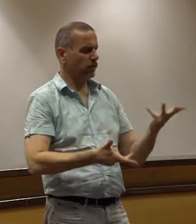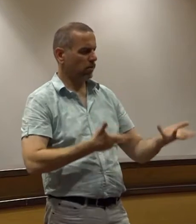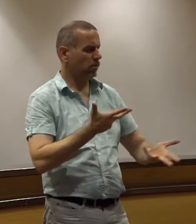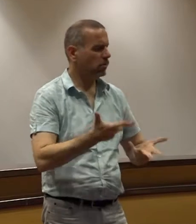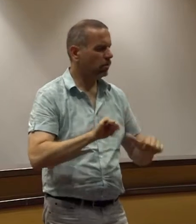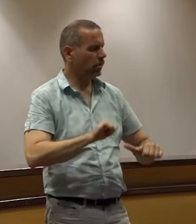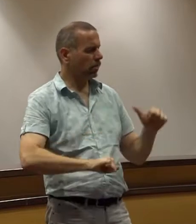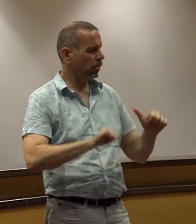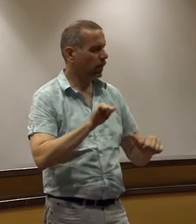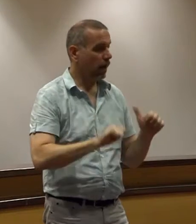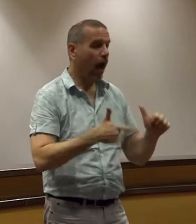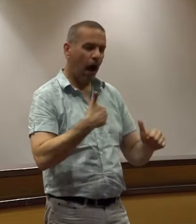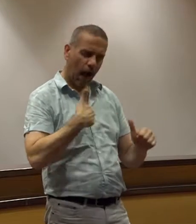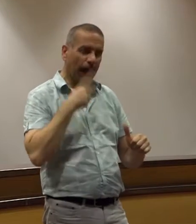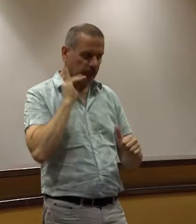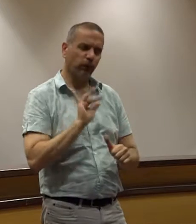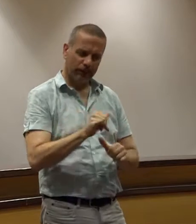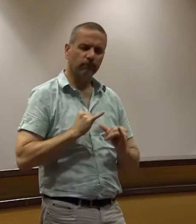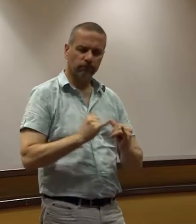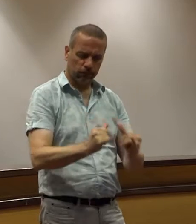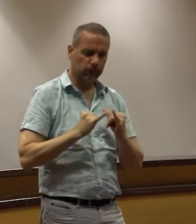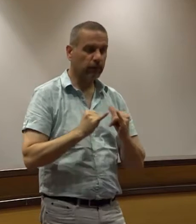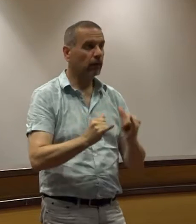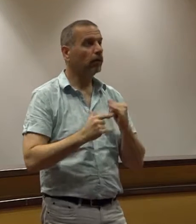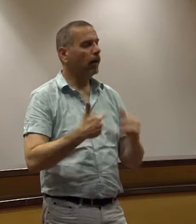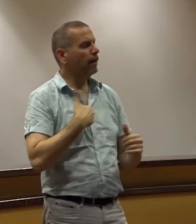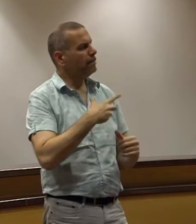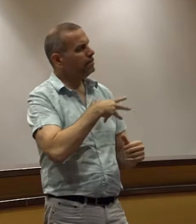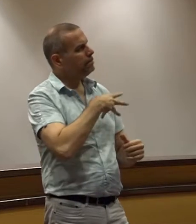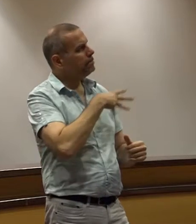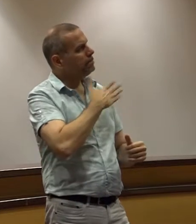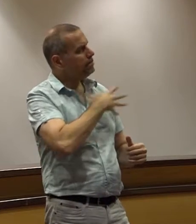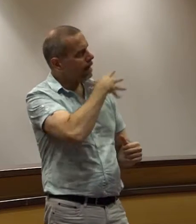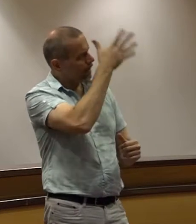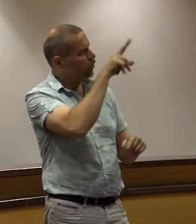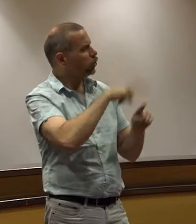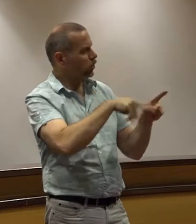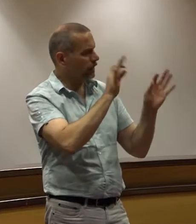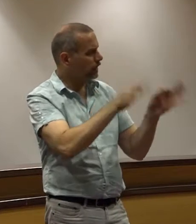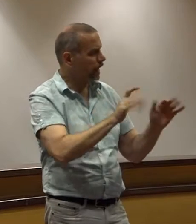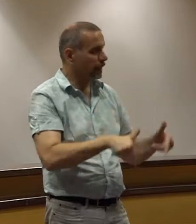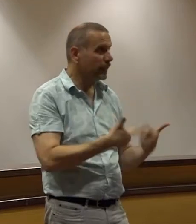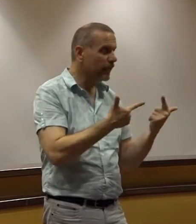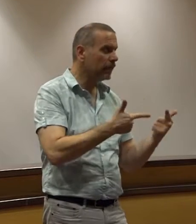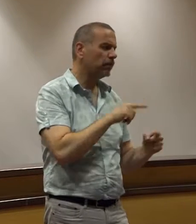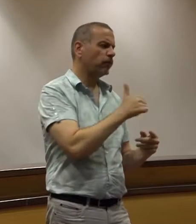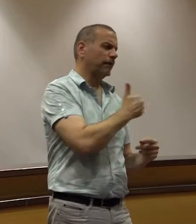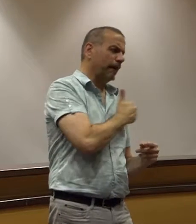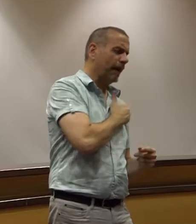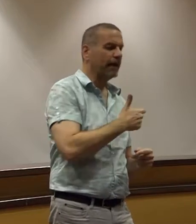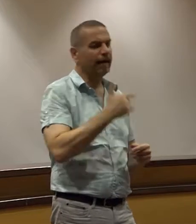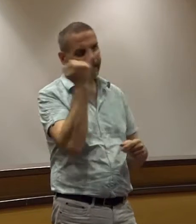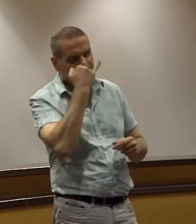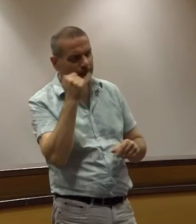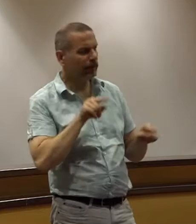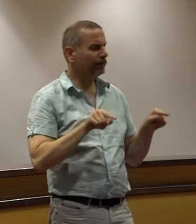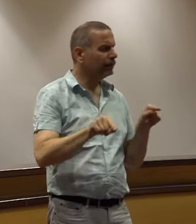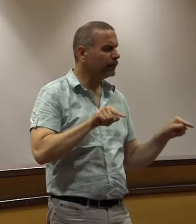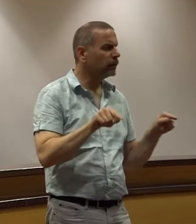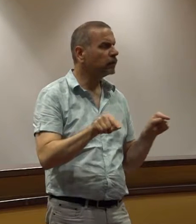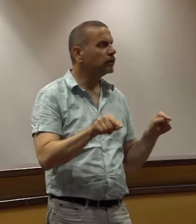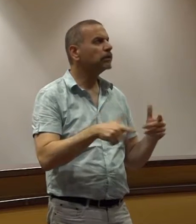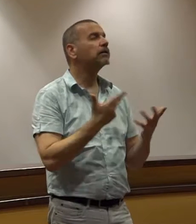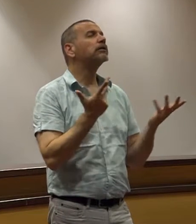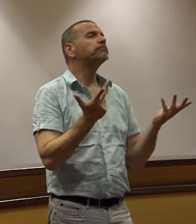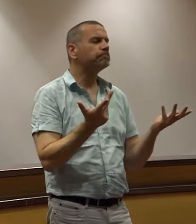through that as a teenager when my parents couldn't make up their mind where they were going to live, whether it was Canada or Italy, and